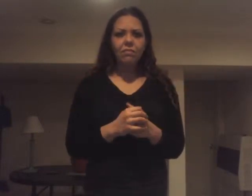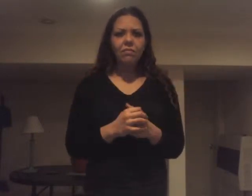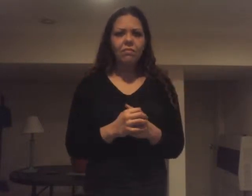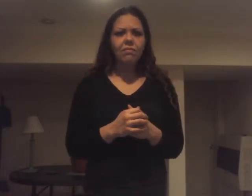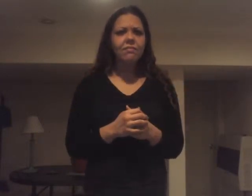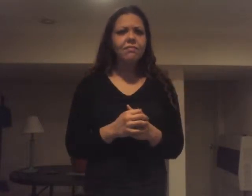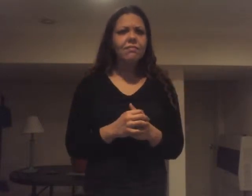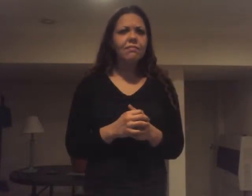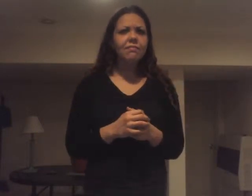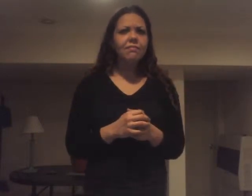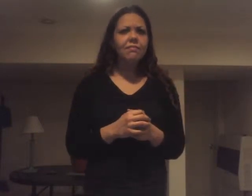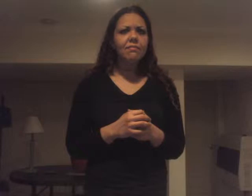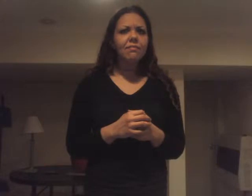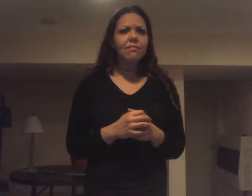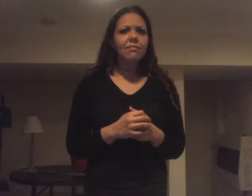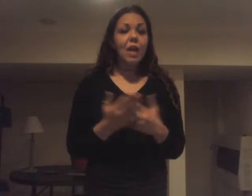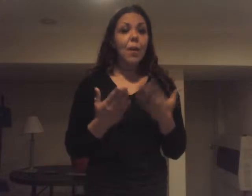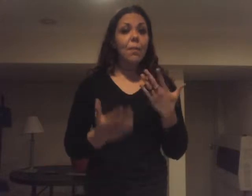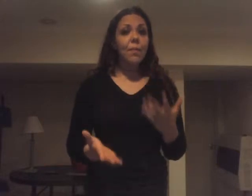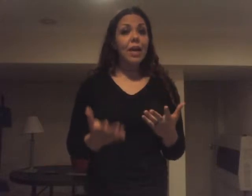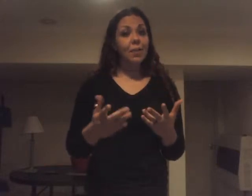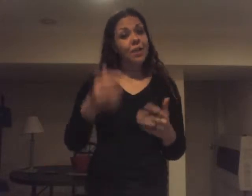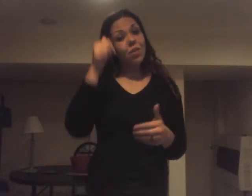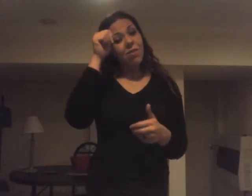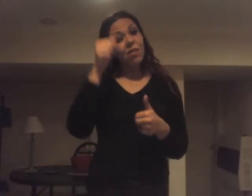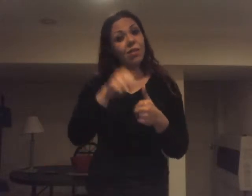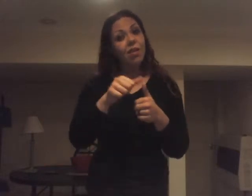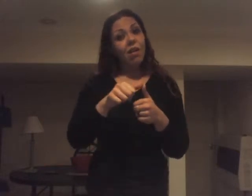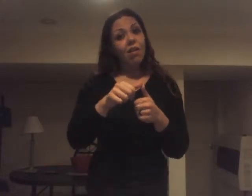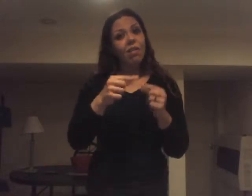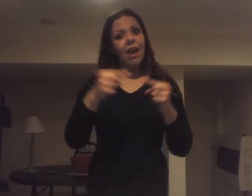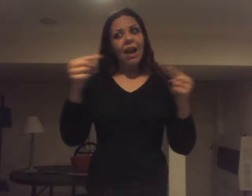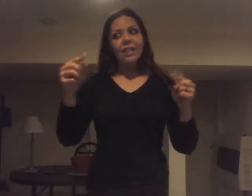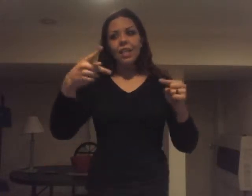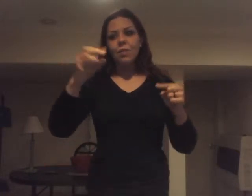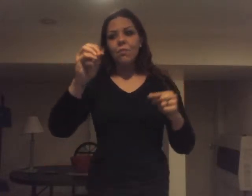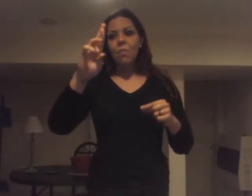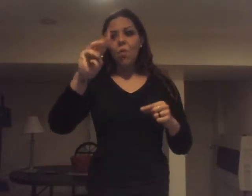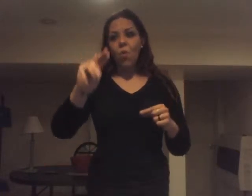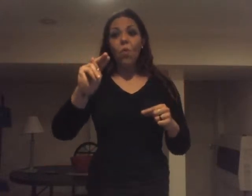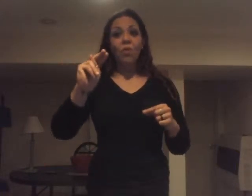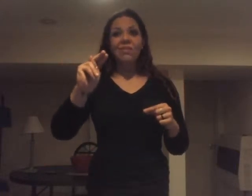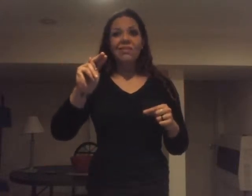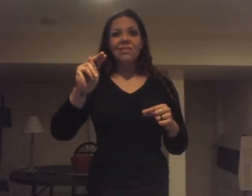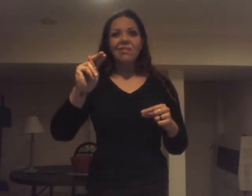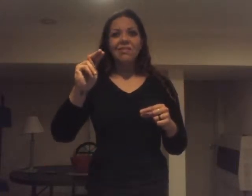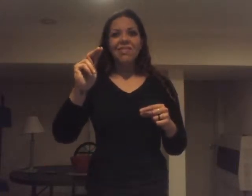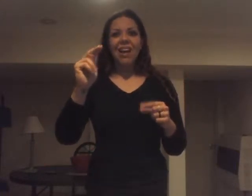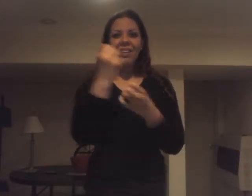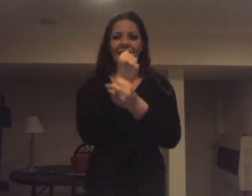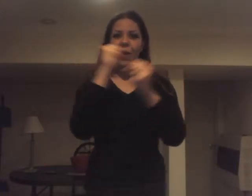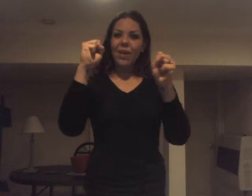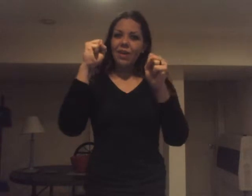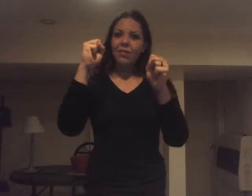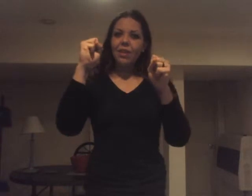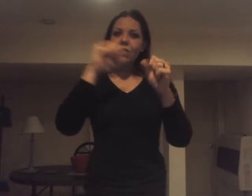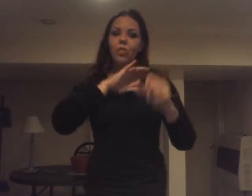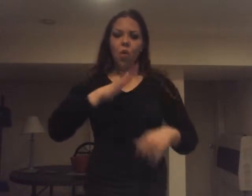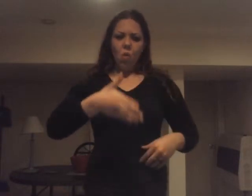You might recall that the anti-porn campaigner Mary Whitehouse was so upset by Kenneth Tynan's use of the